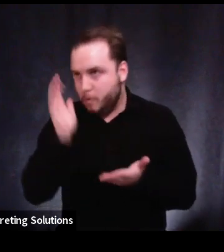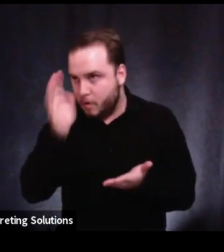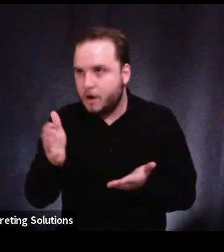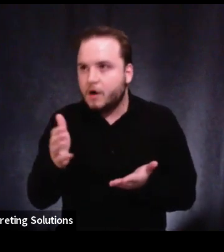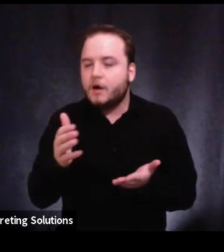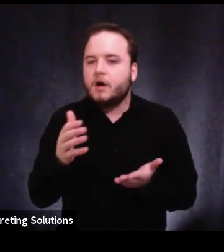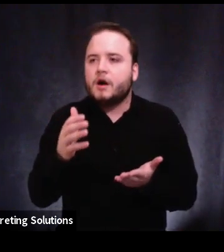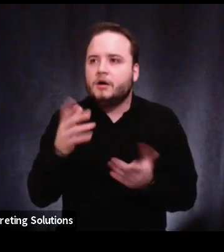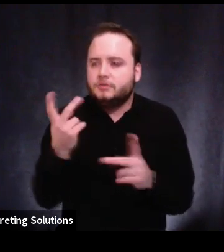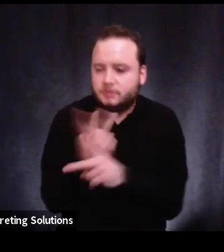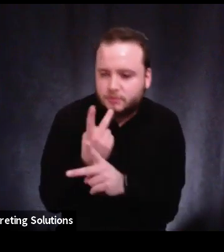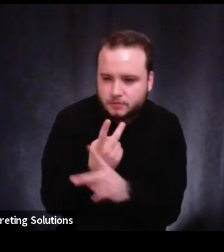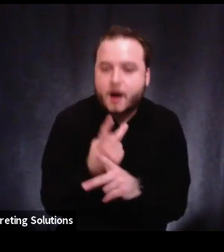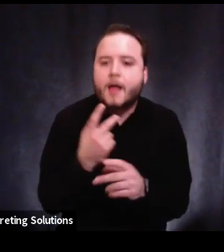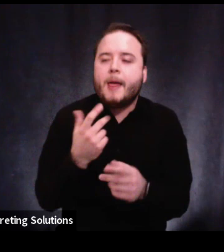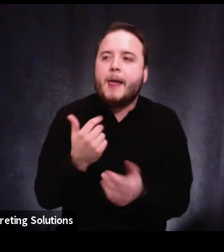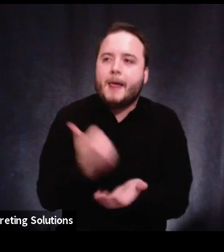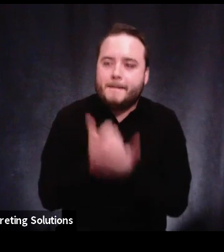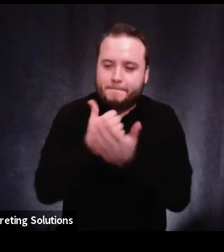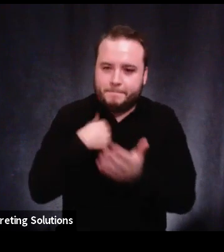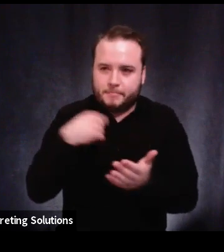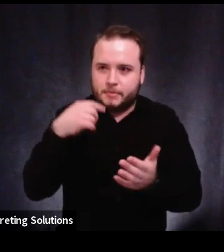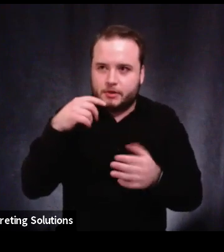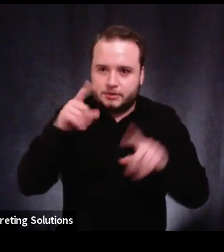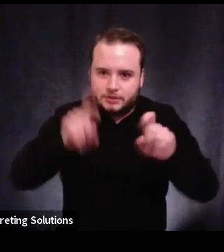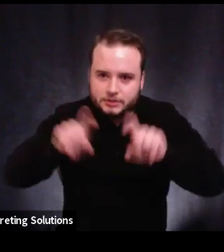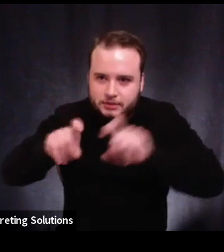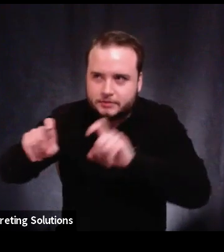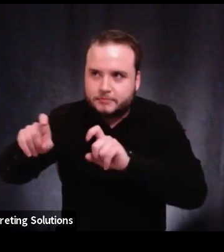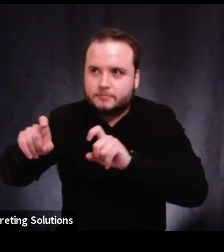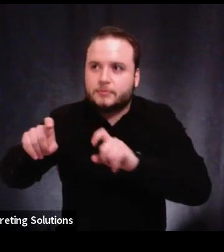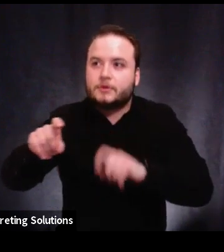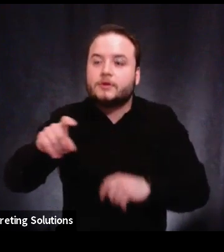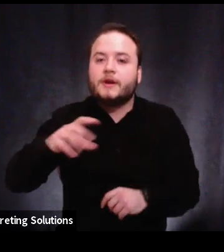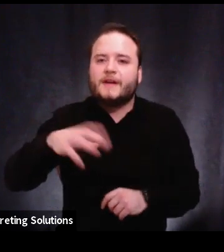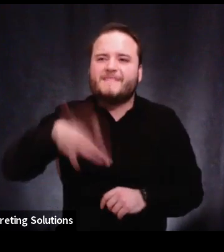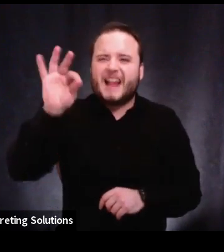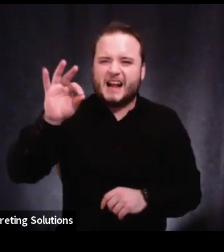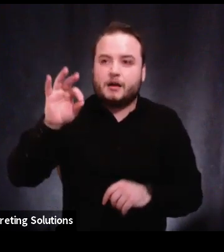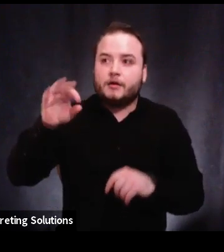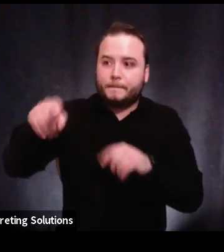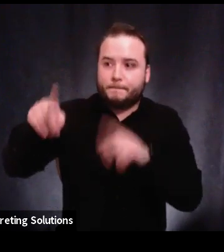about there's the diagnostic testing, the PCR testing that we've been doing so far,